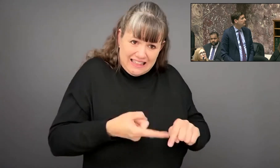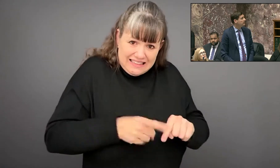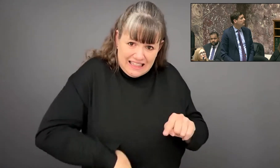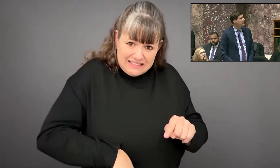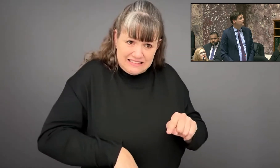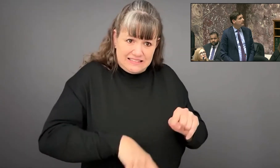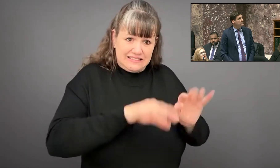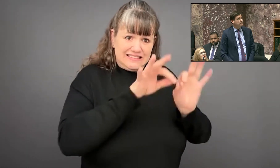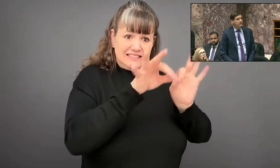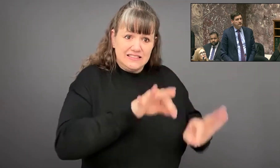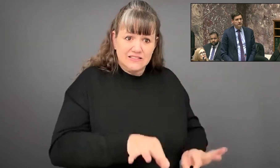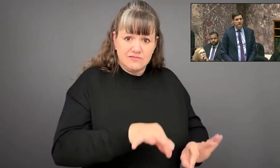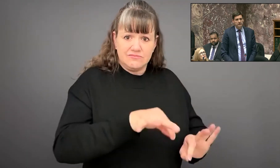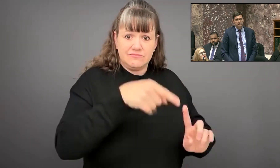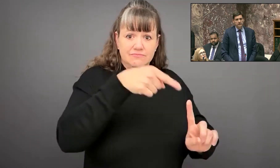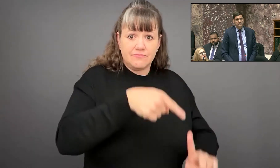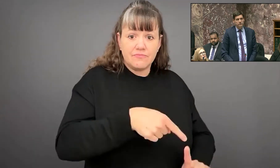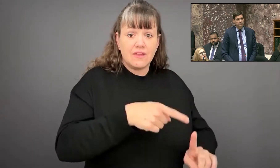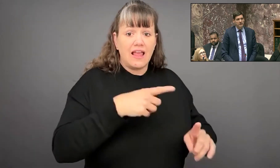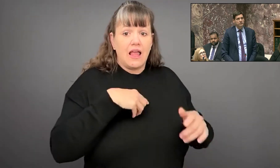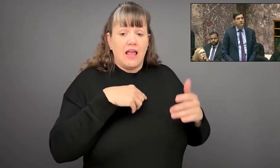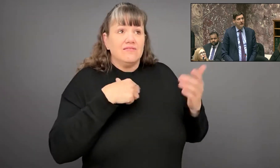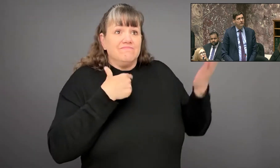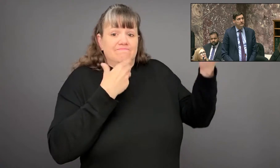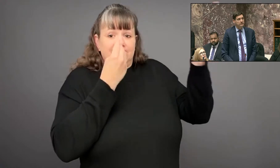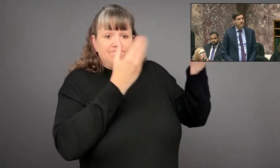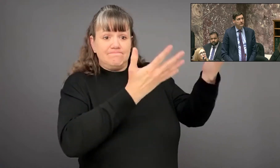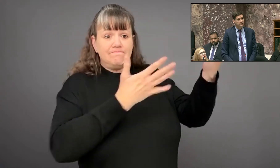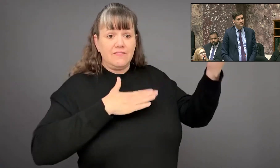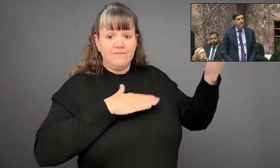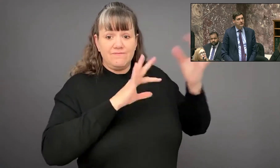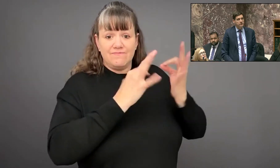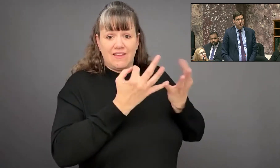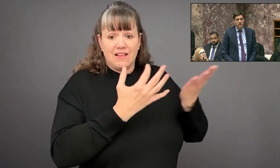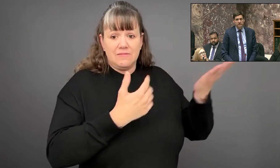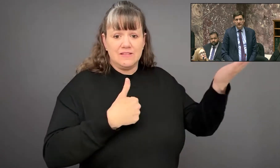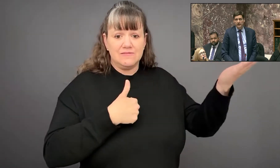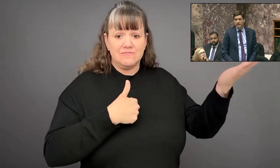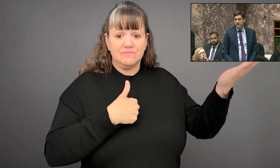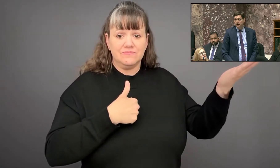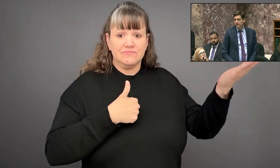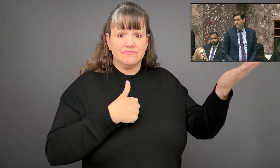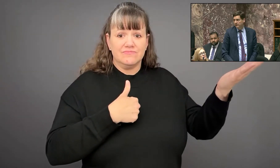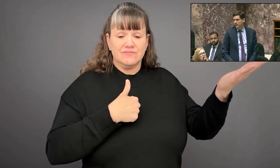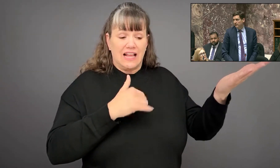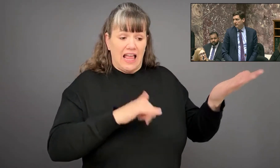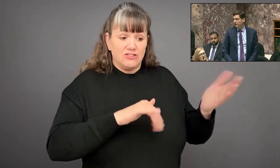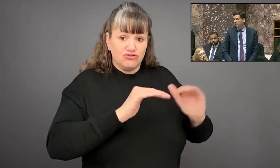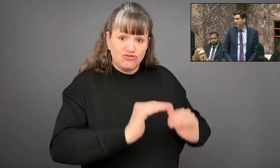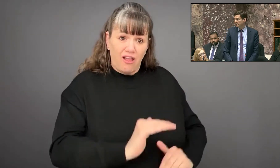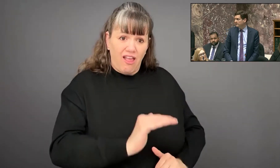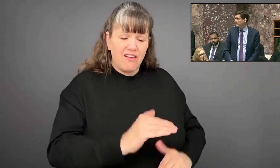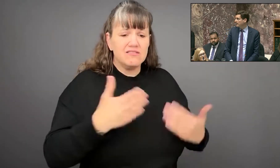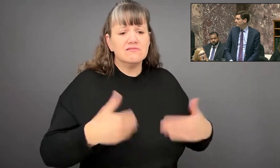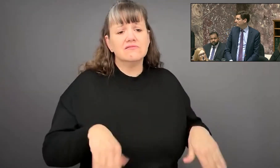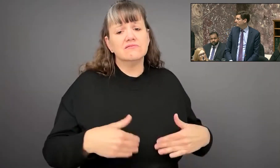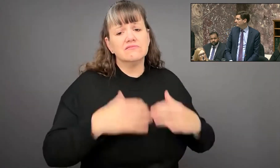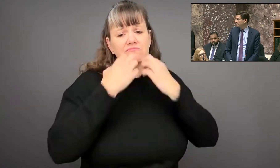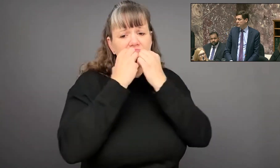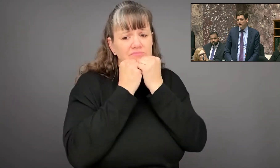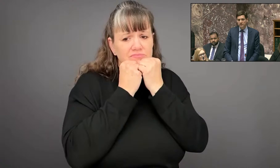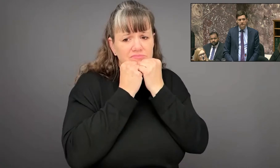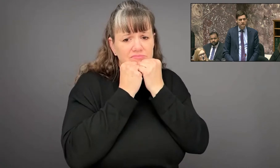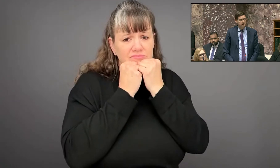family that this was a precious child. She shouldn't have died. Any time